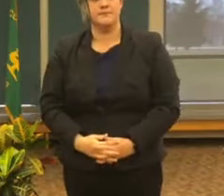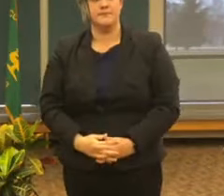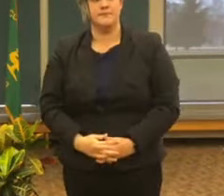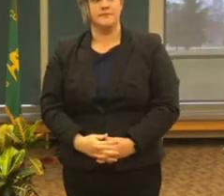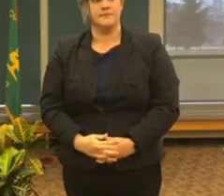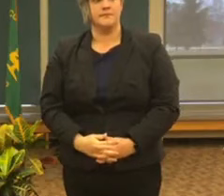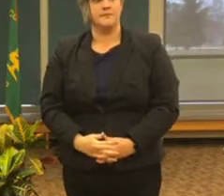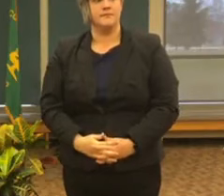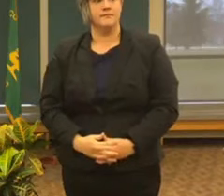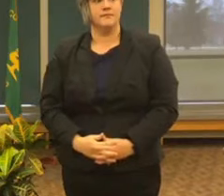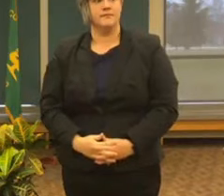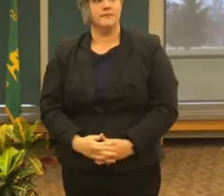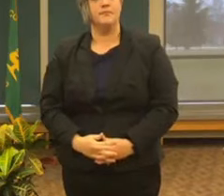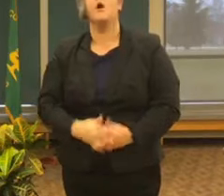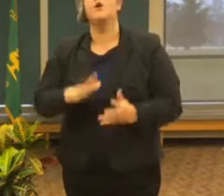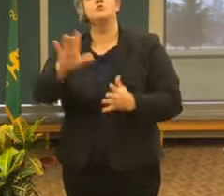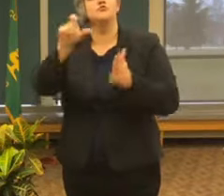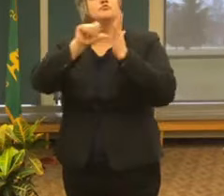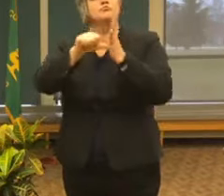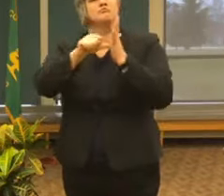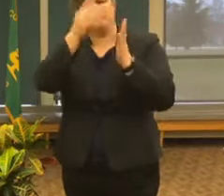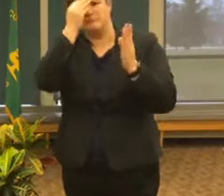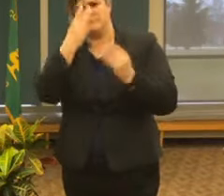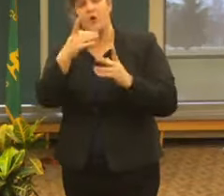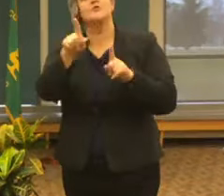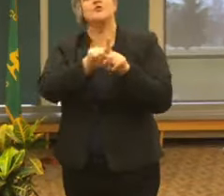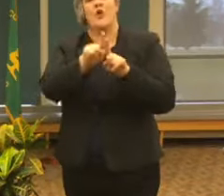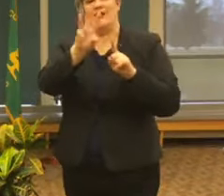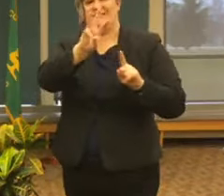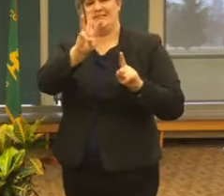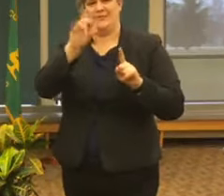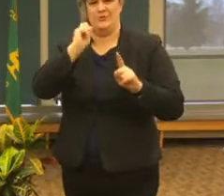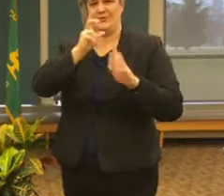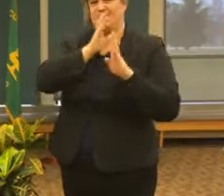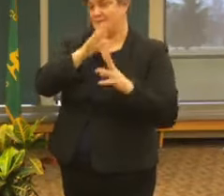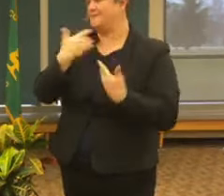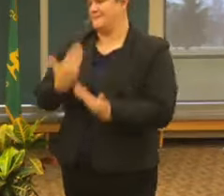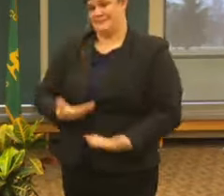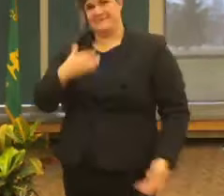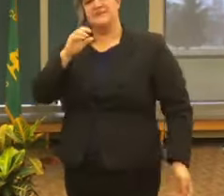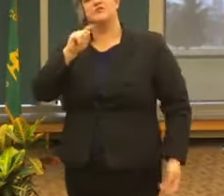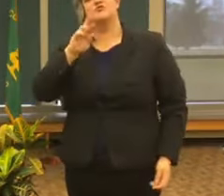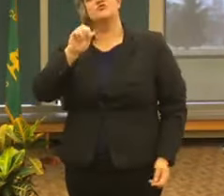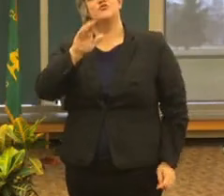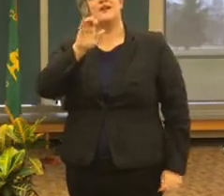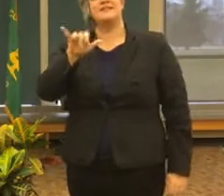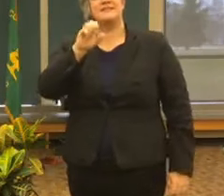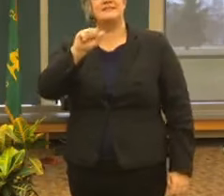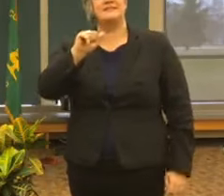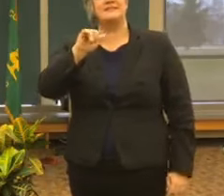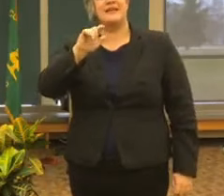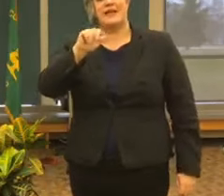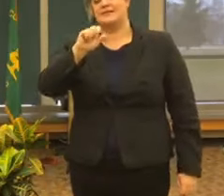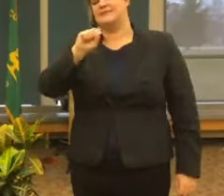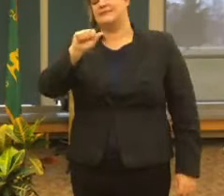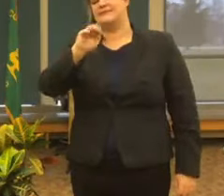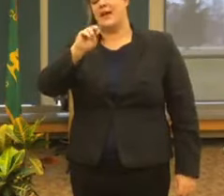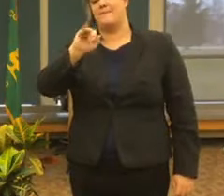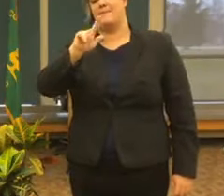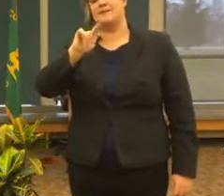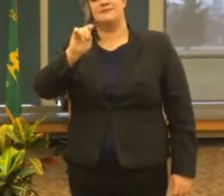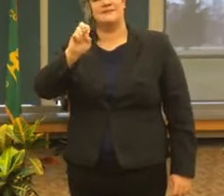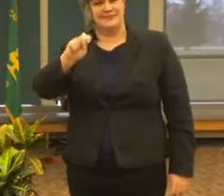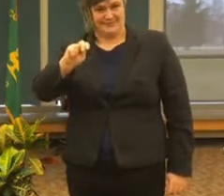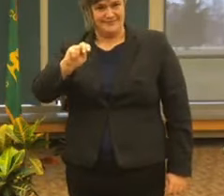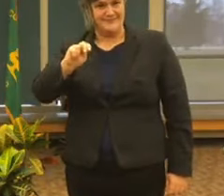Remember to press *6. Yeah, press *6 if you. Oh, hi. It's Tracy Hamilton, Michigan Radio, sorry. Yeah, hi Tracy. Thanks for joining us.